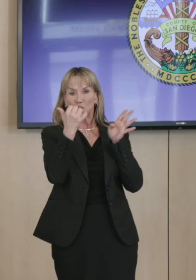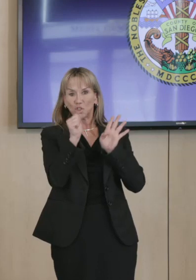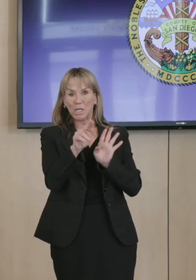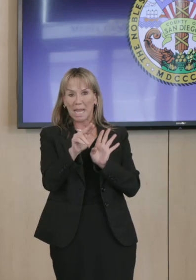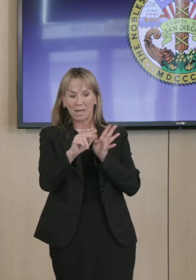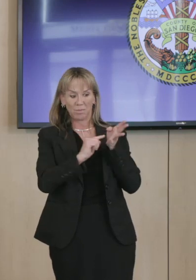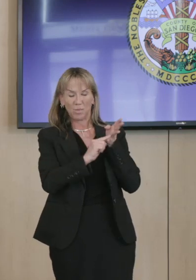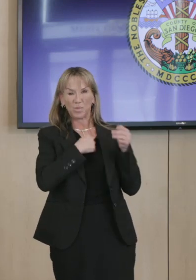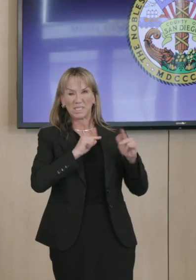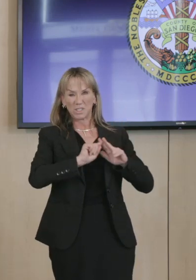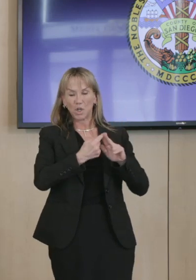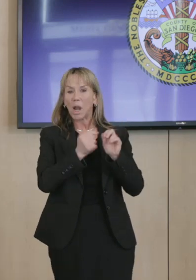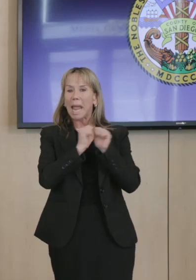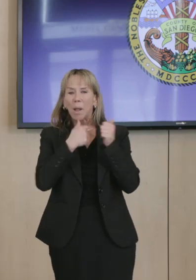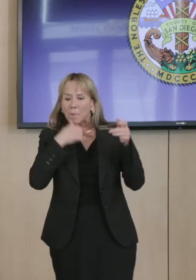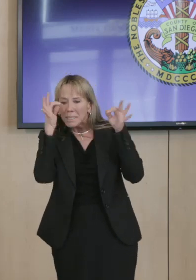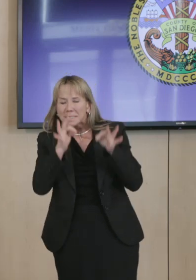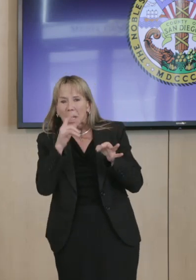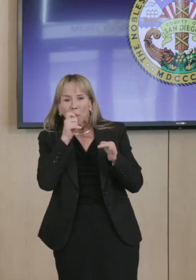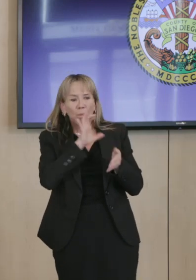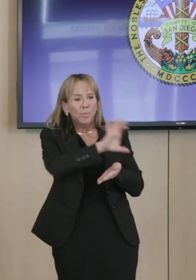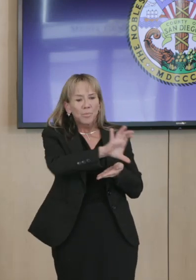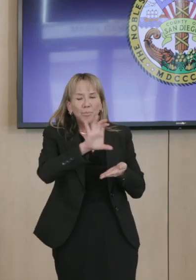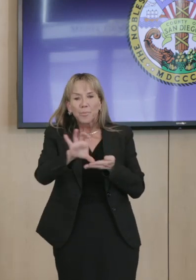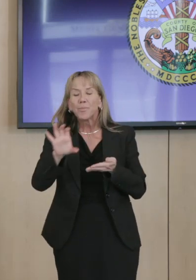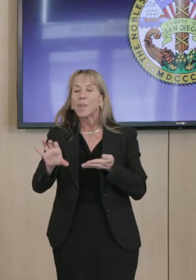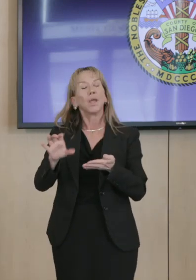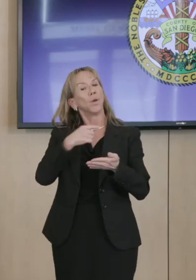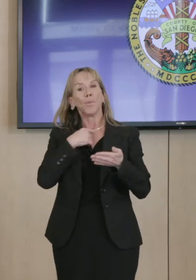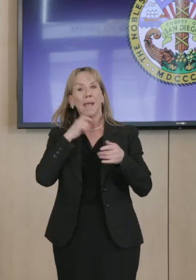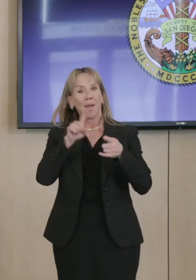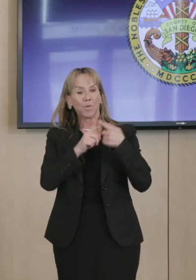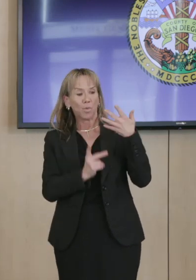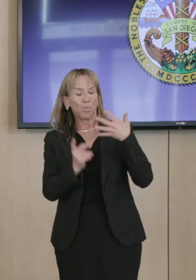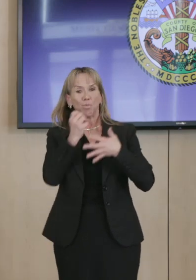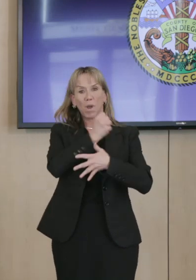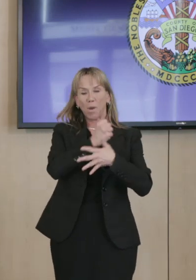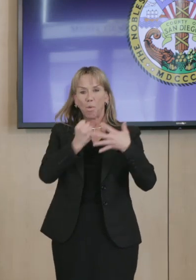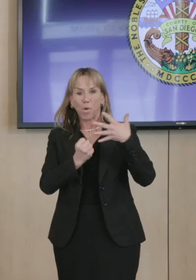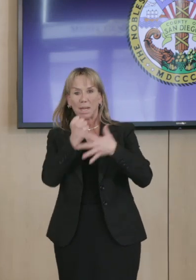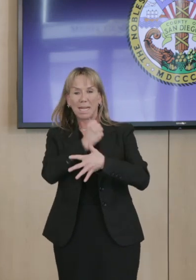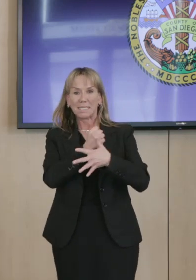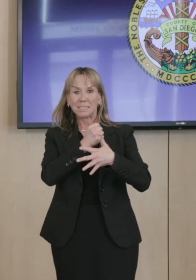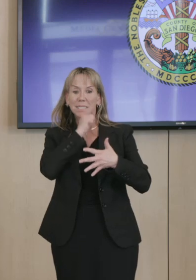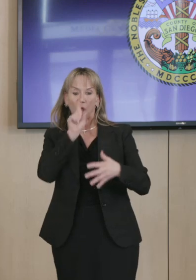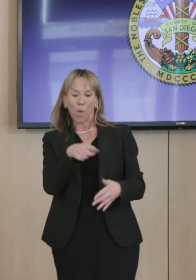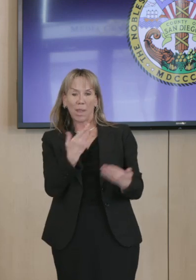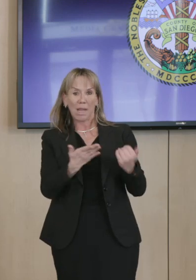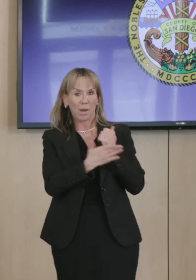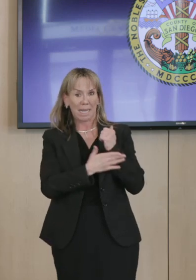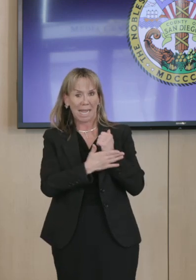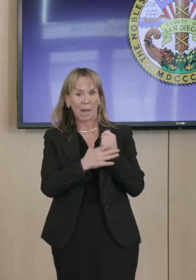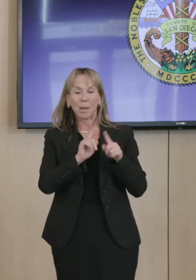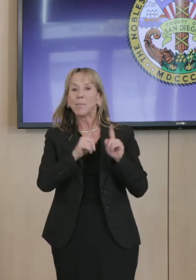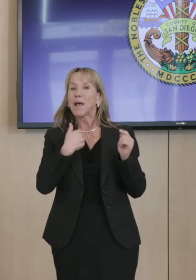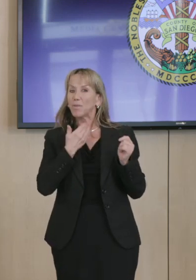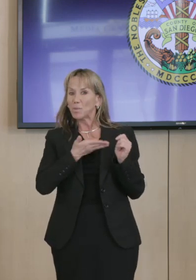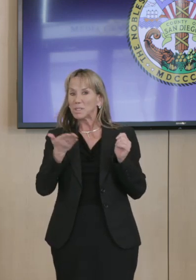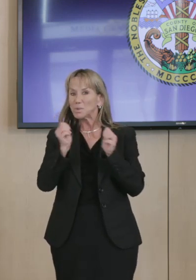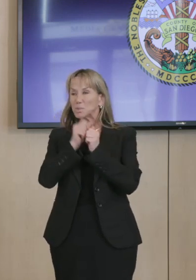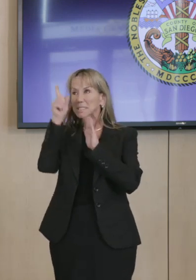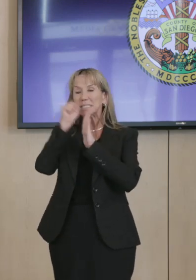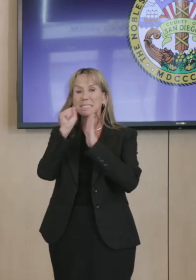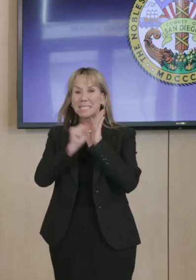are prioritizing our resources that we have within the county as well as the state for the